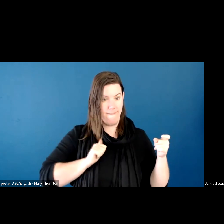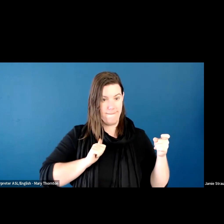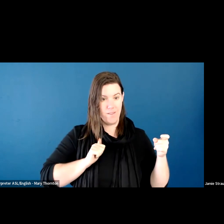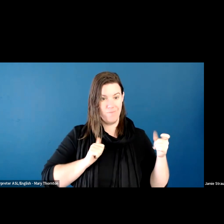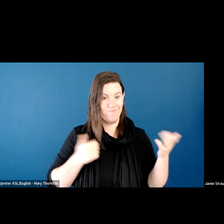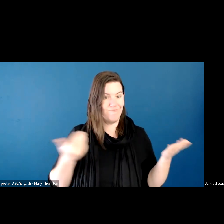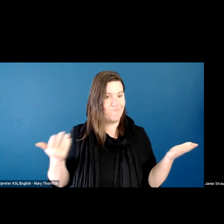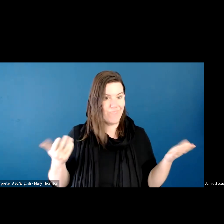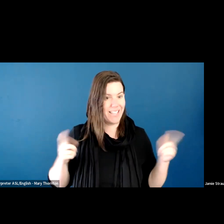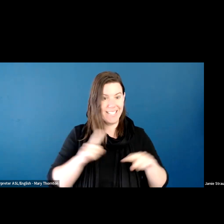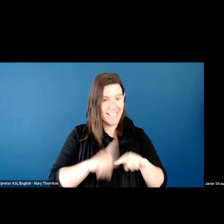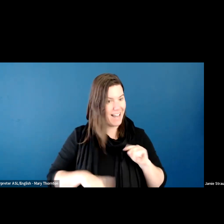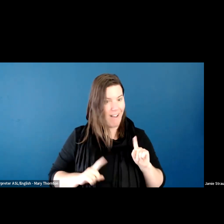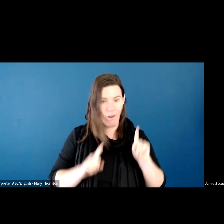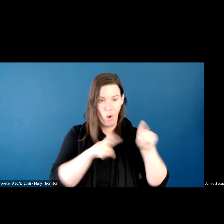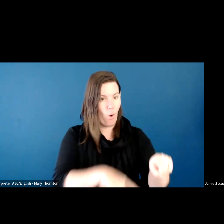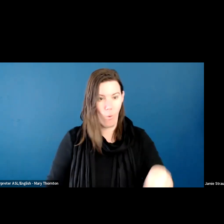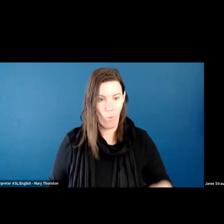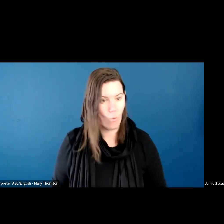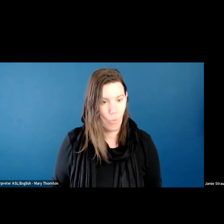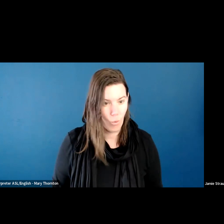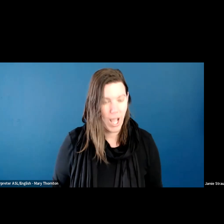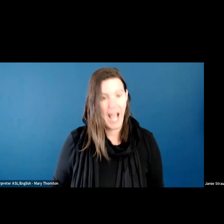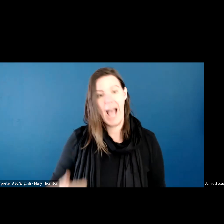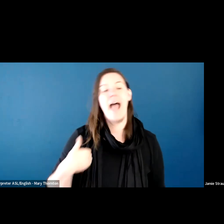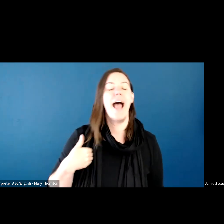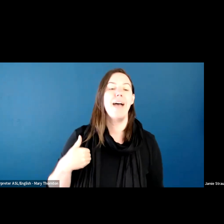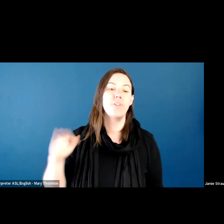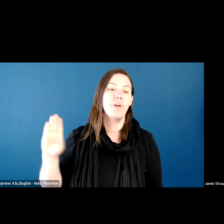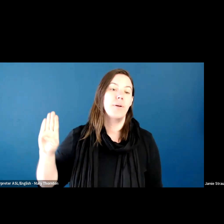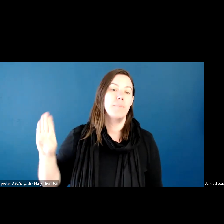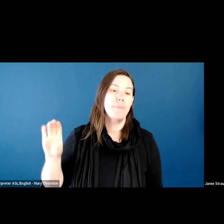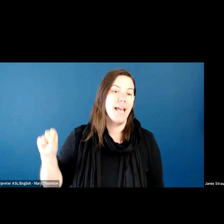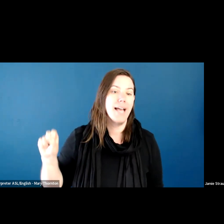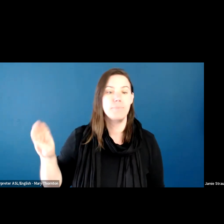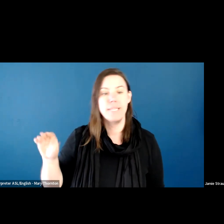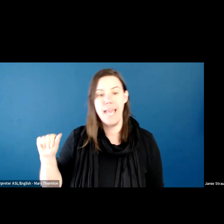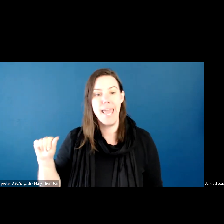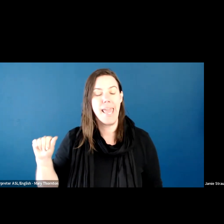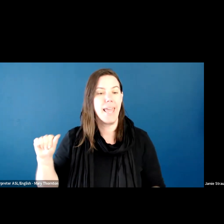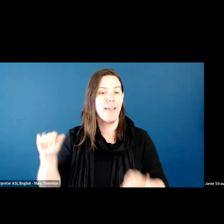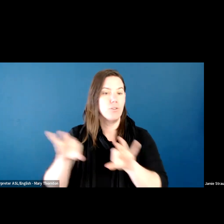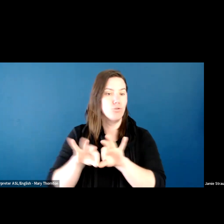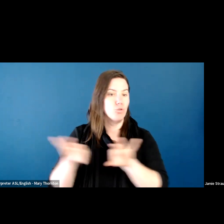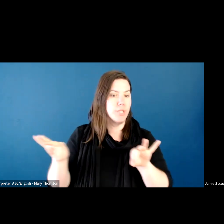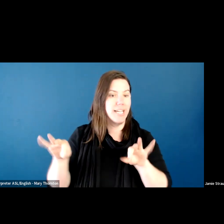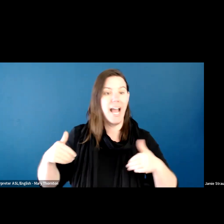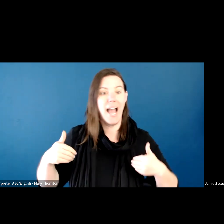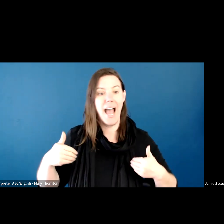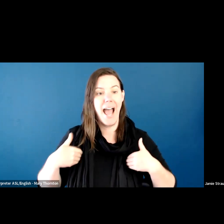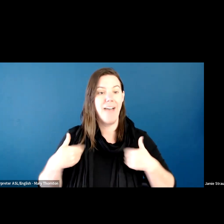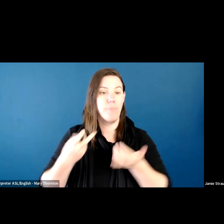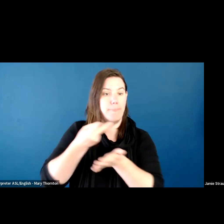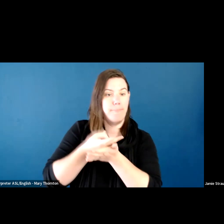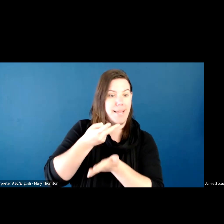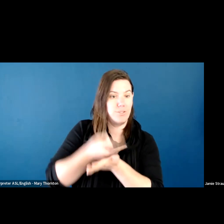have bachelor's level staff, I have peers, I have master's level staff. They do not have